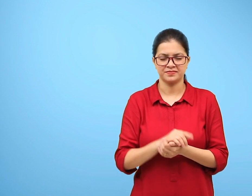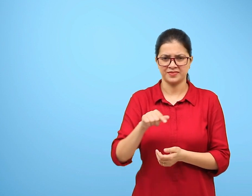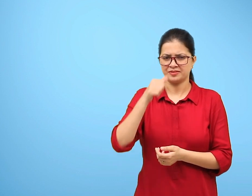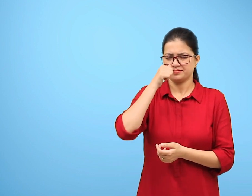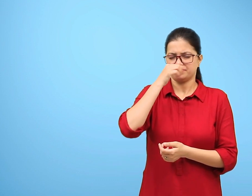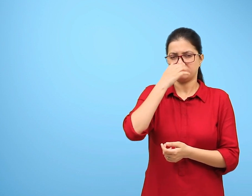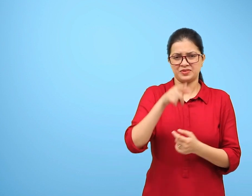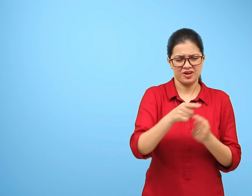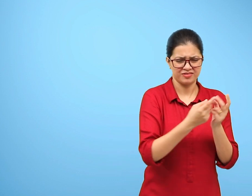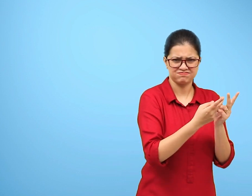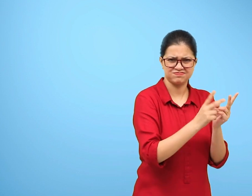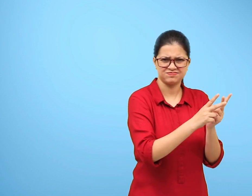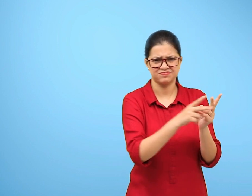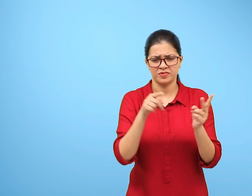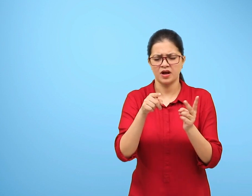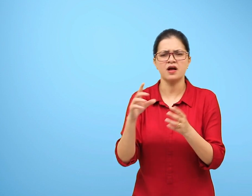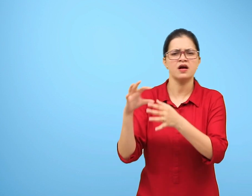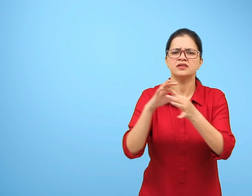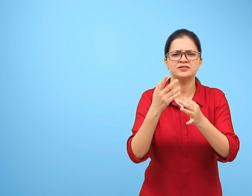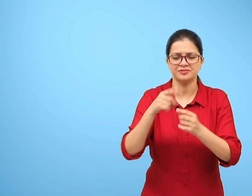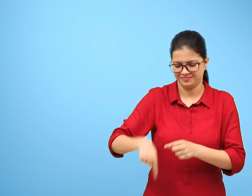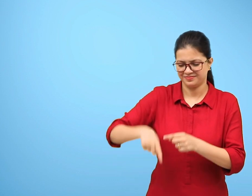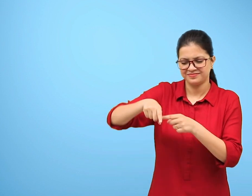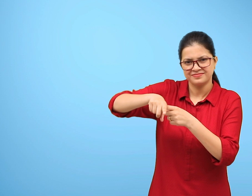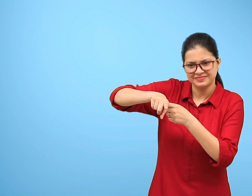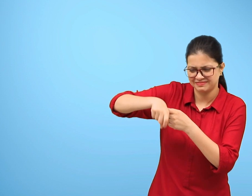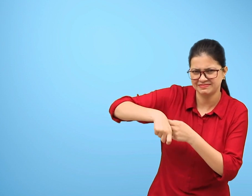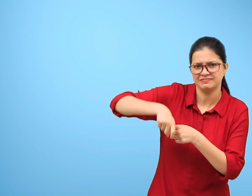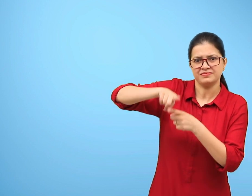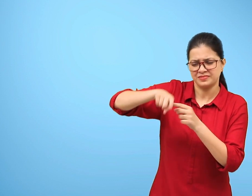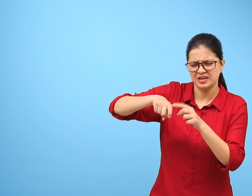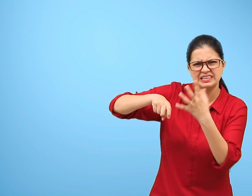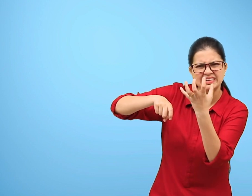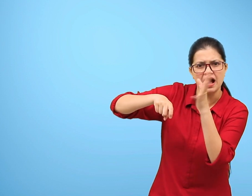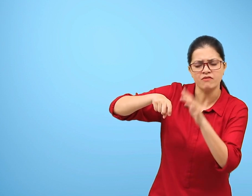It also helps in relieving joint pain, which is mostly observed in elderly people.